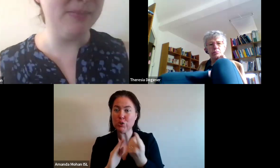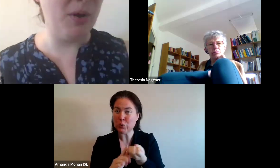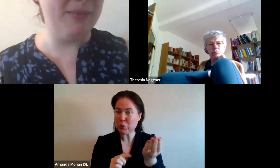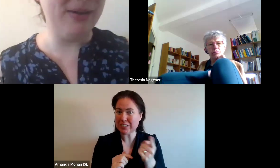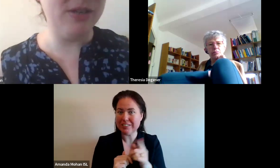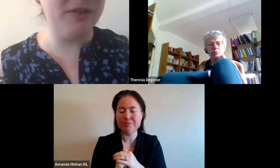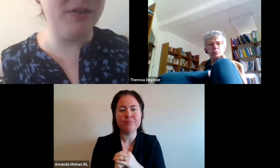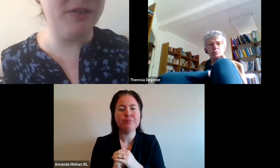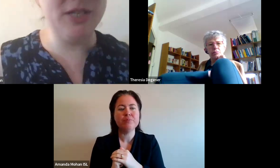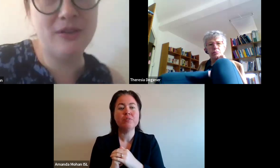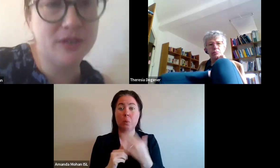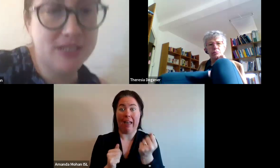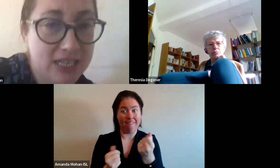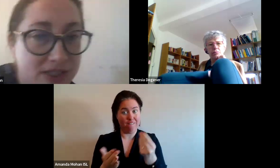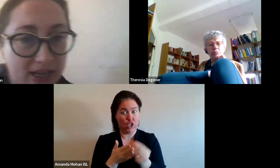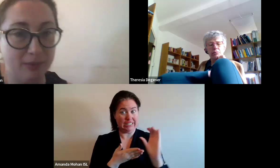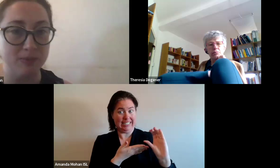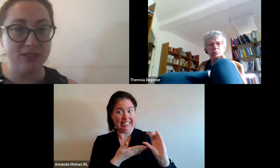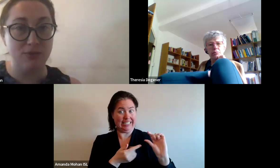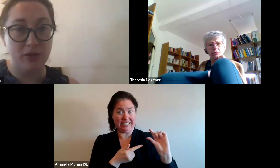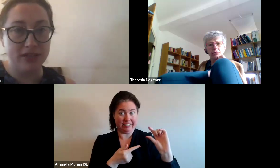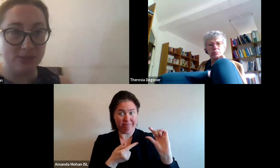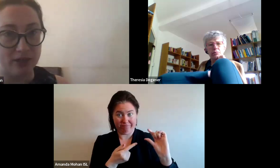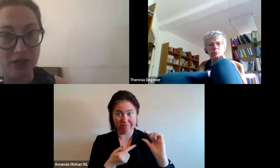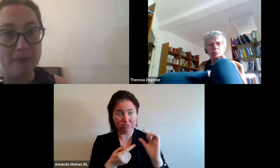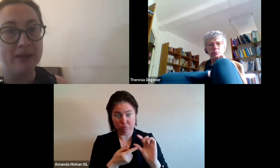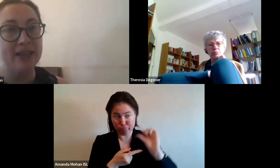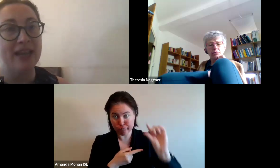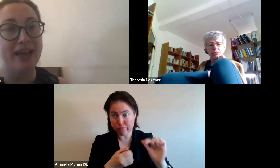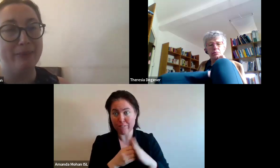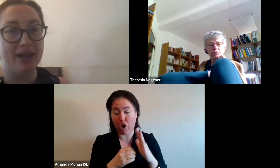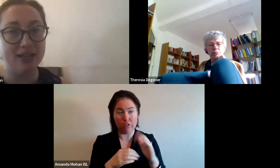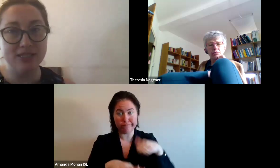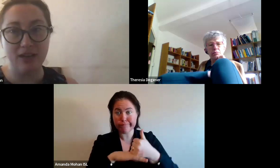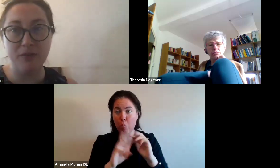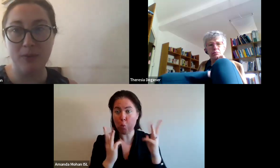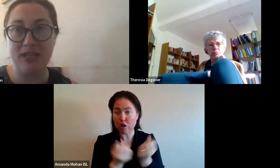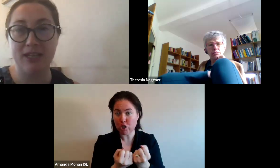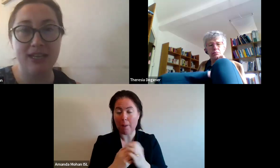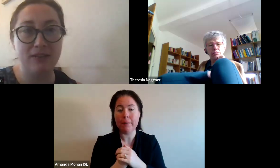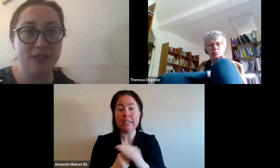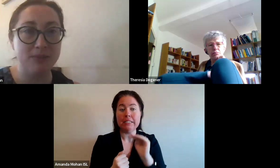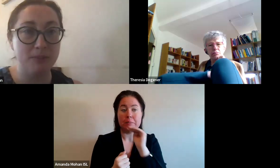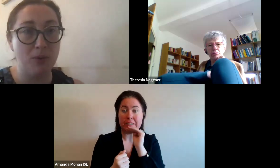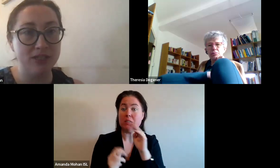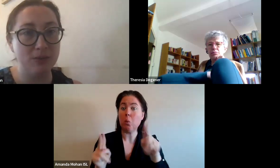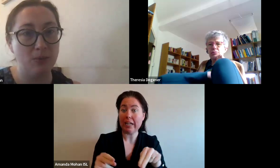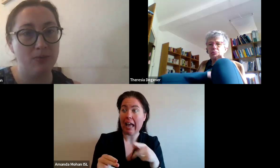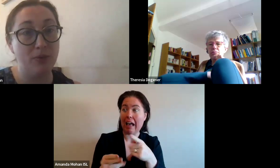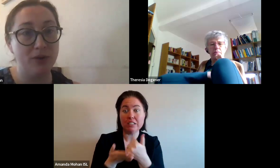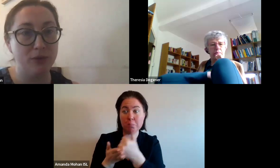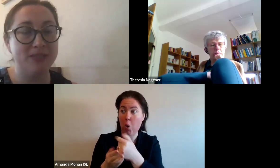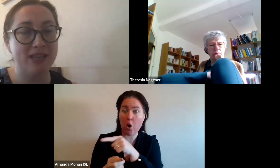So we have a small amount of funding that we've received to run this workshop, and therefore we can give some